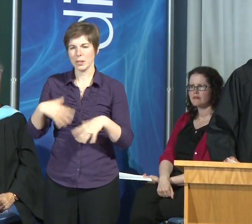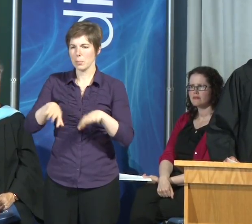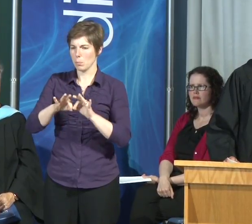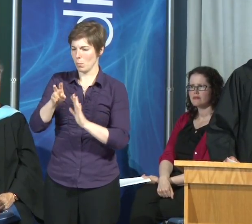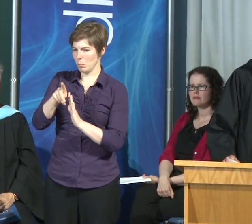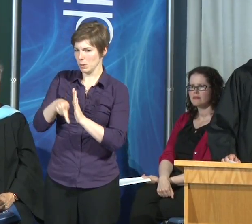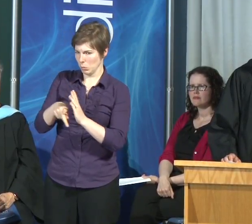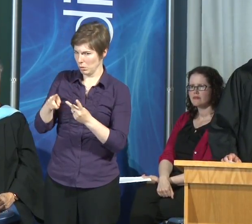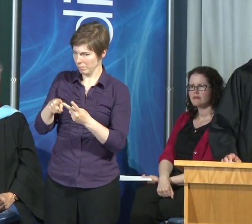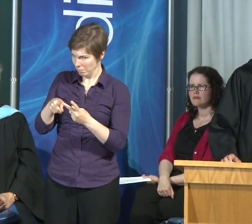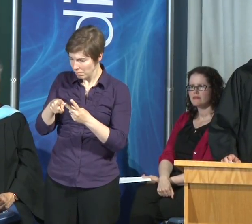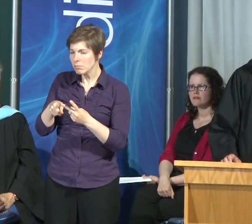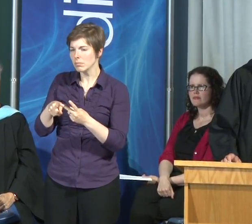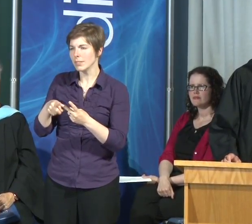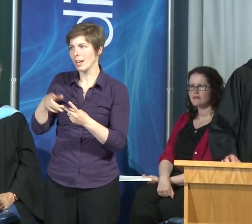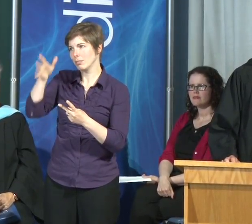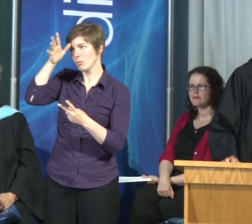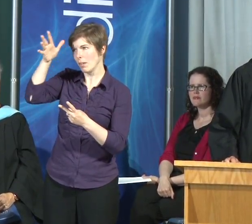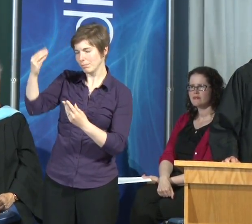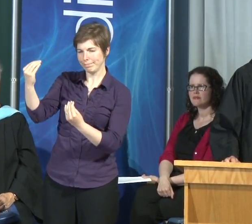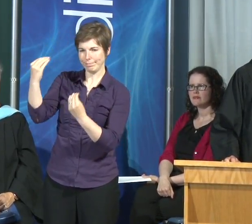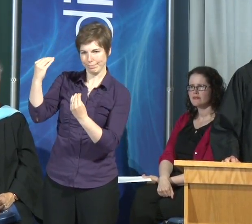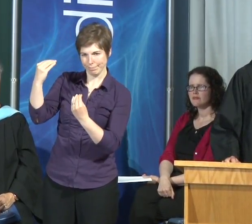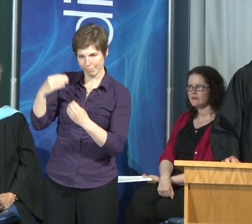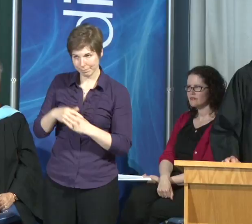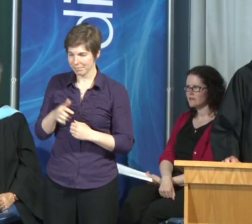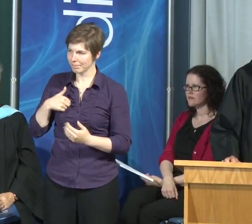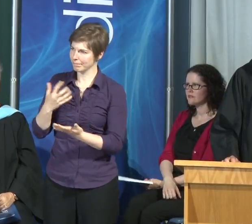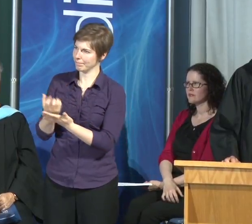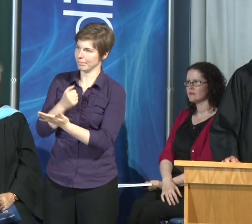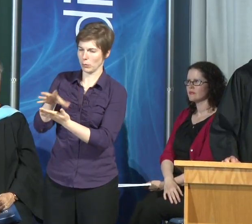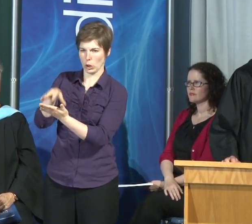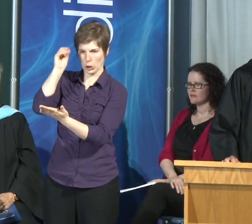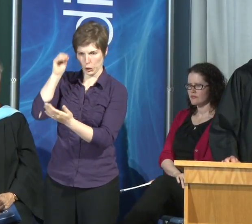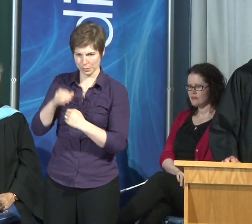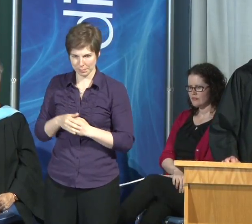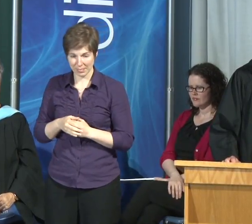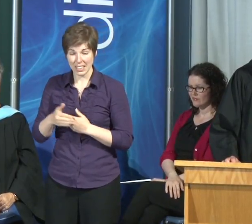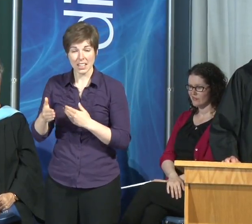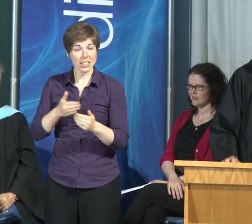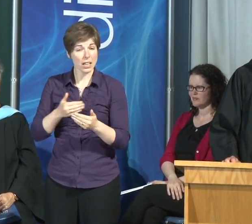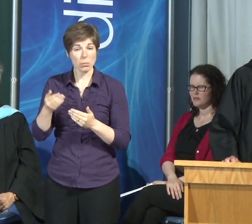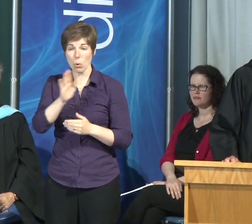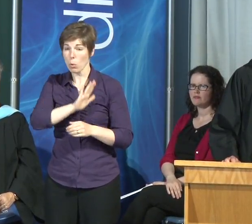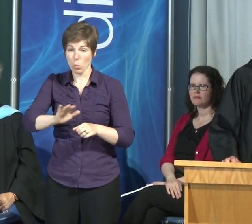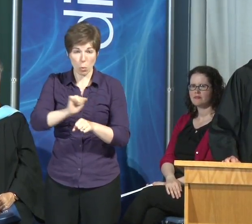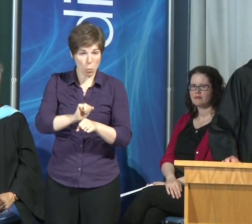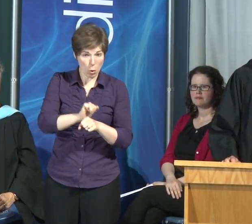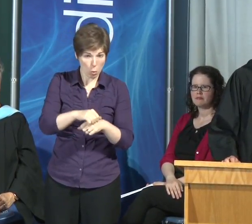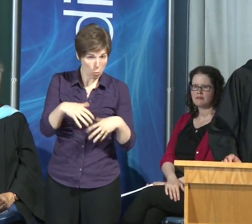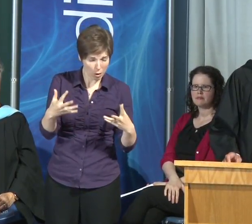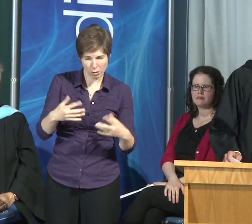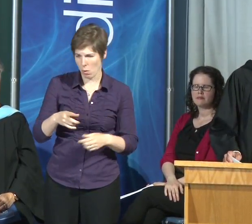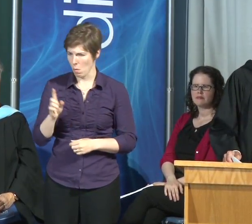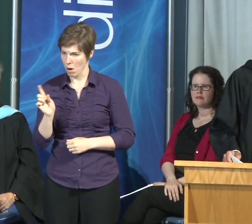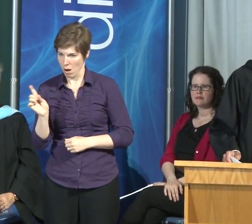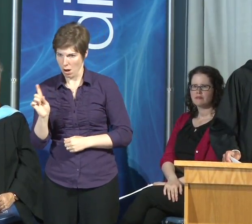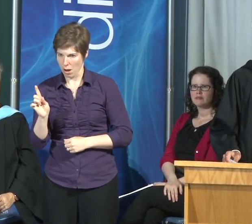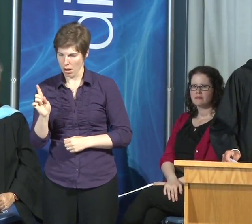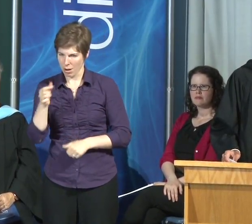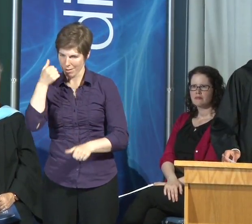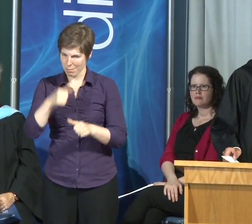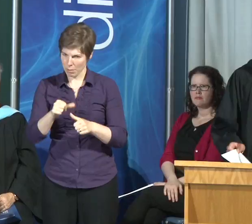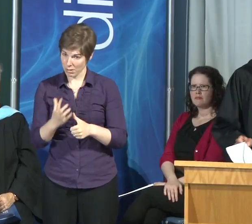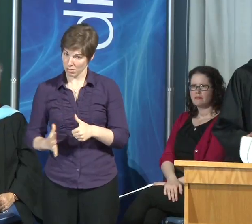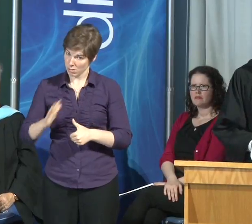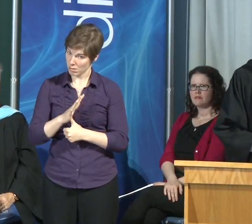amazing man, which was, regardless of what you do or where you do it, please never forget, family always